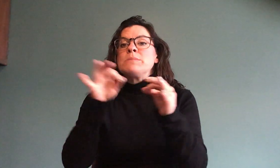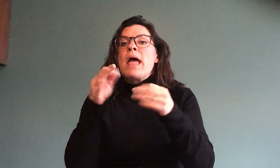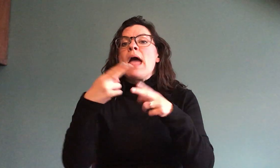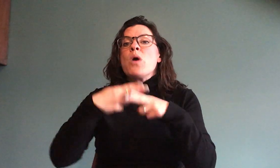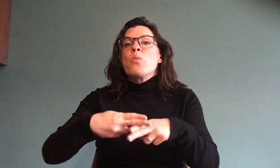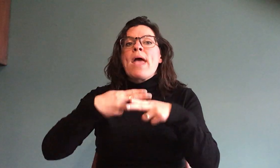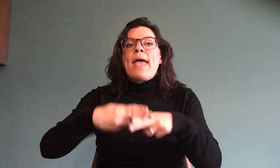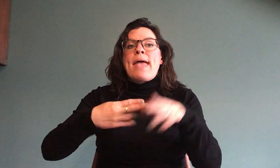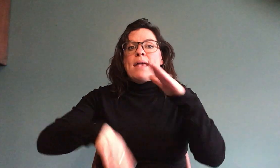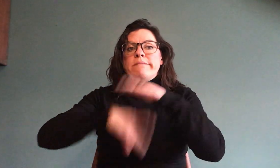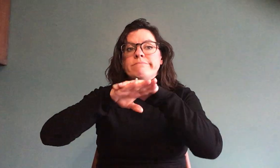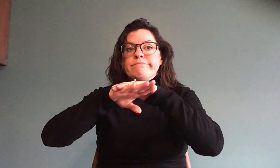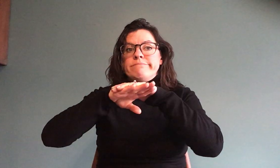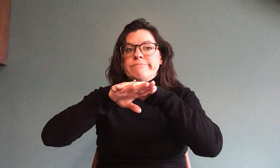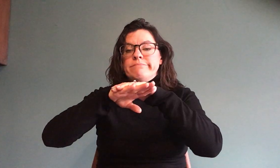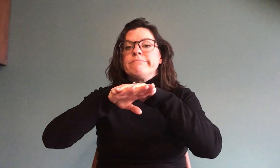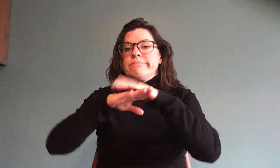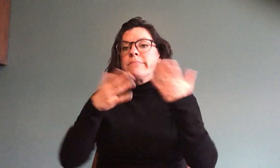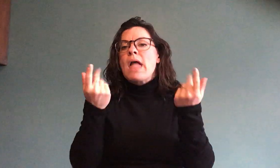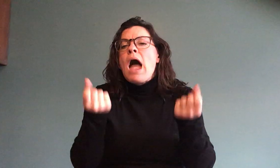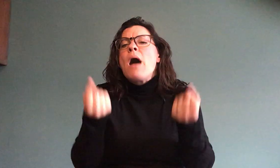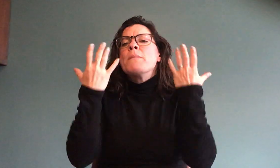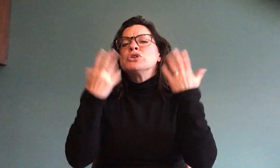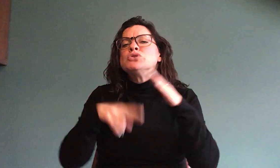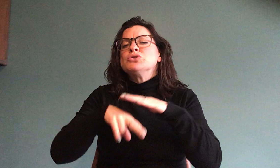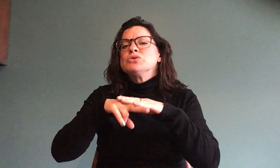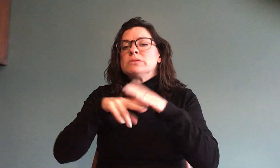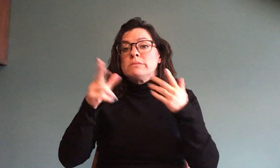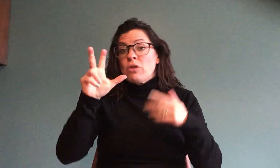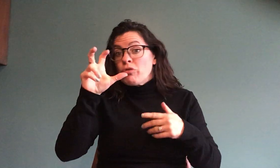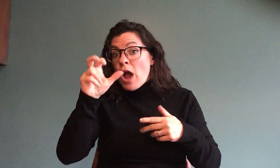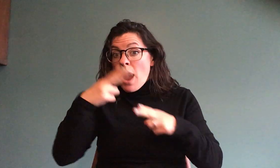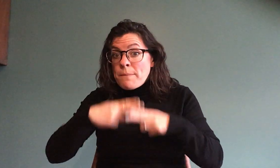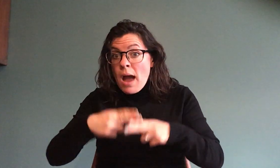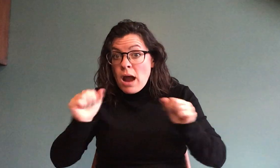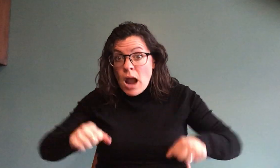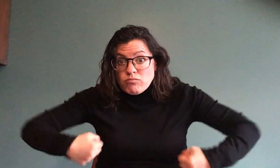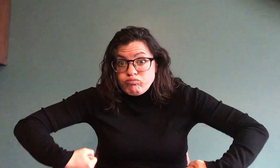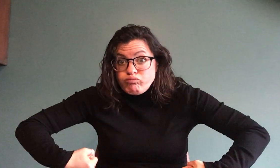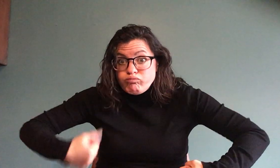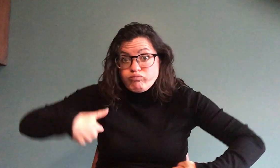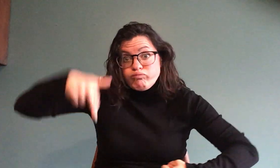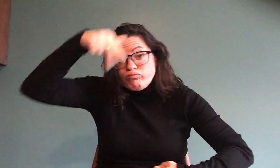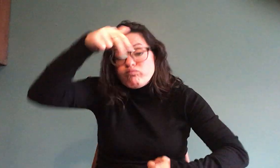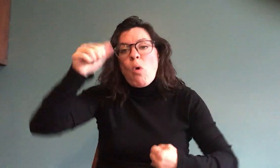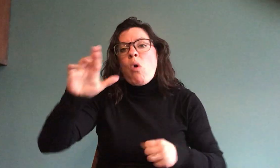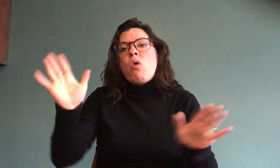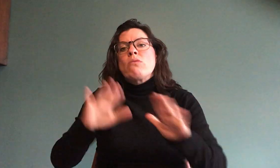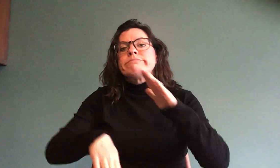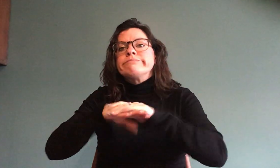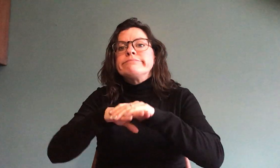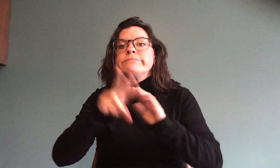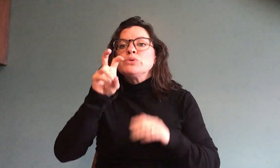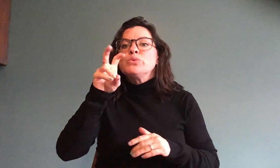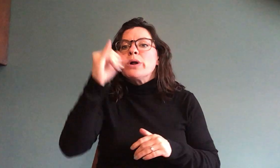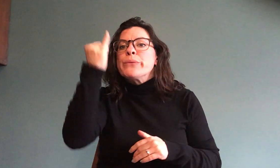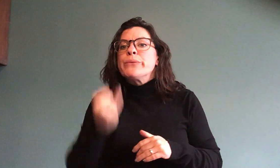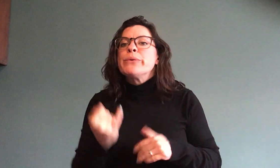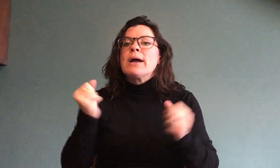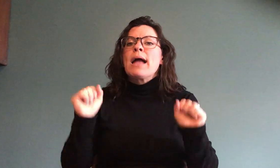feet, check to see that it is equipped with top rails, mid rails, and toe boards. Would this be considered as a lockout